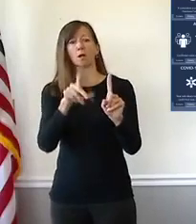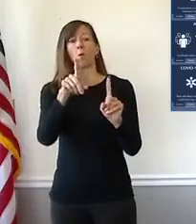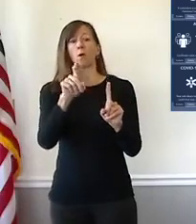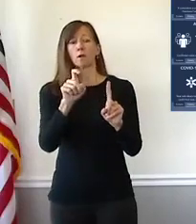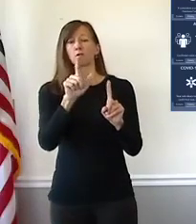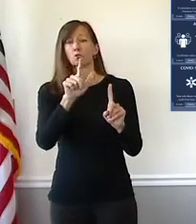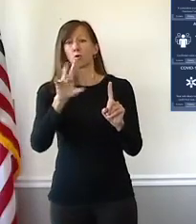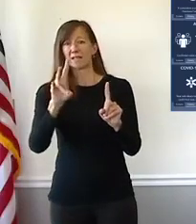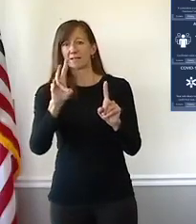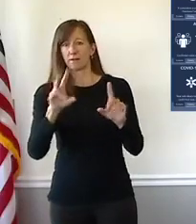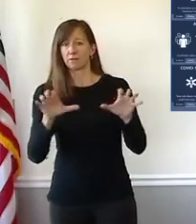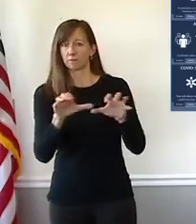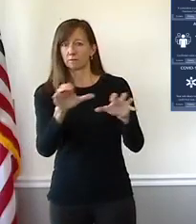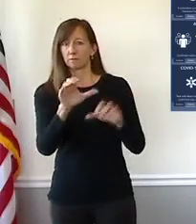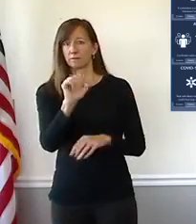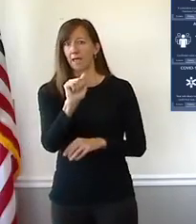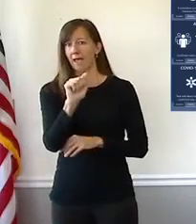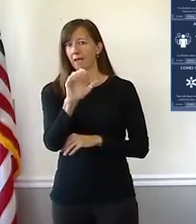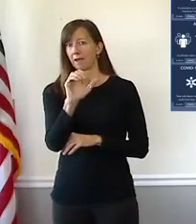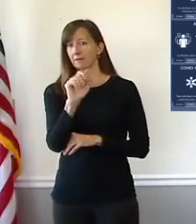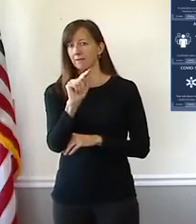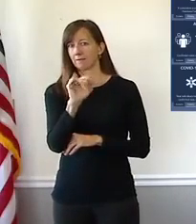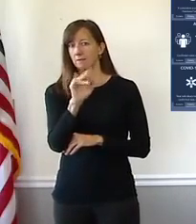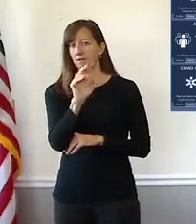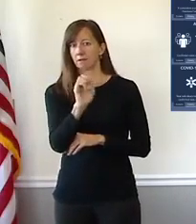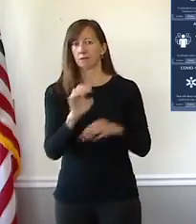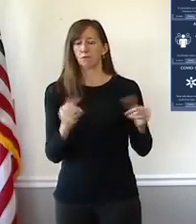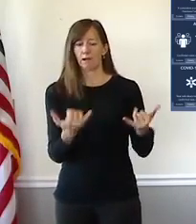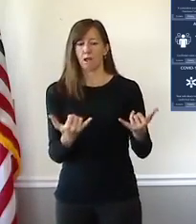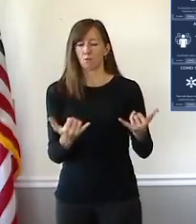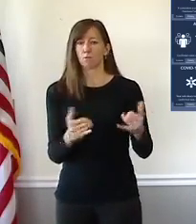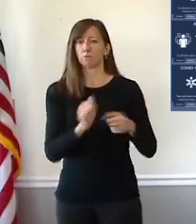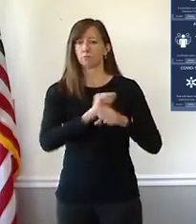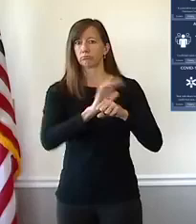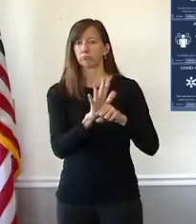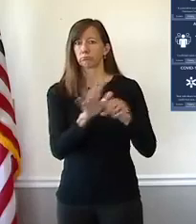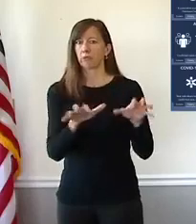127 active cases in Dutchess County. With